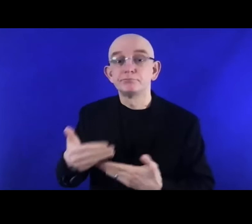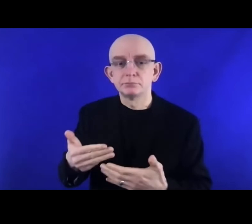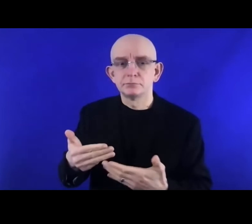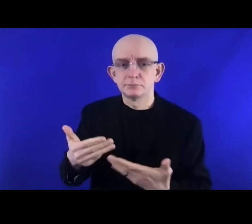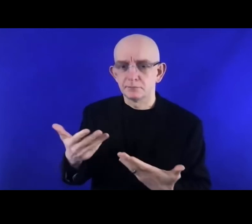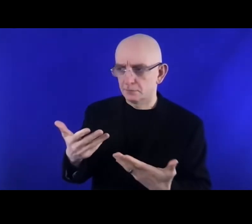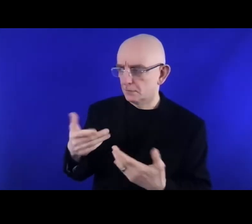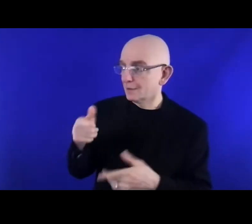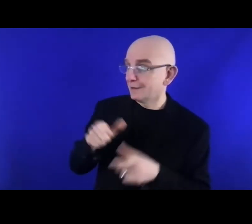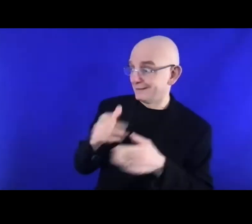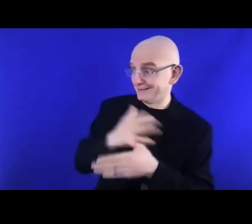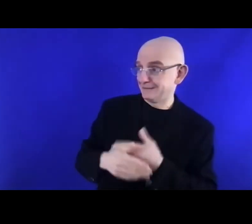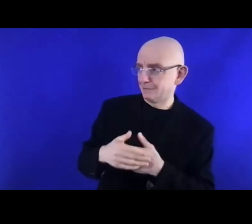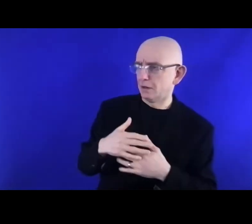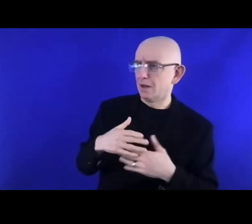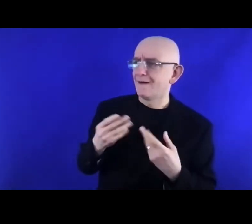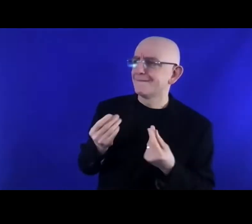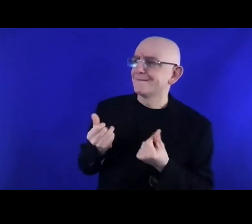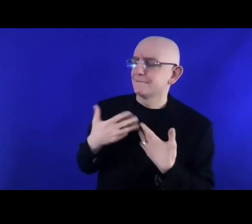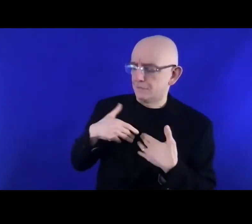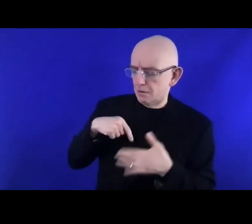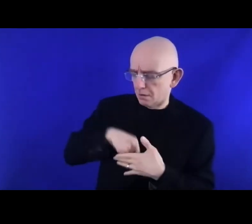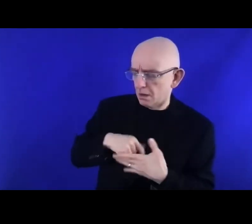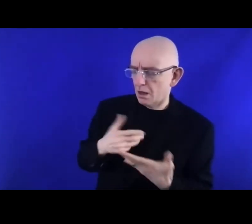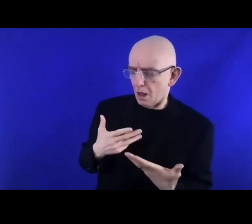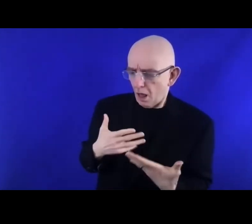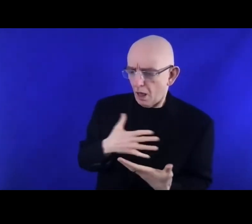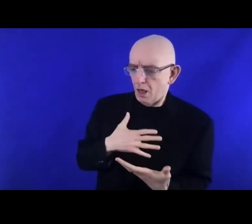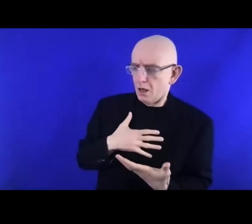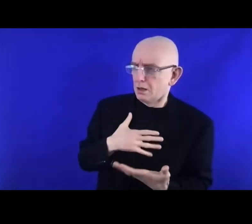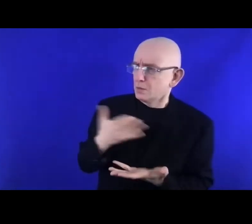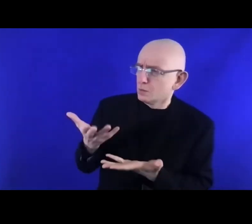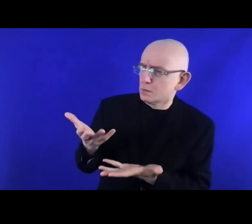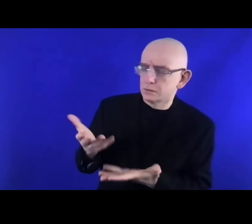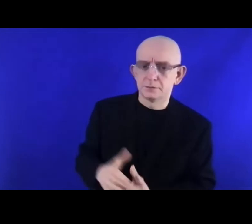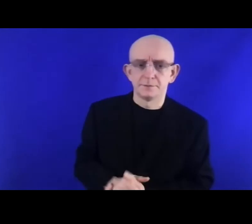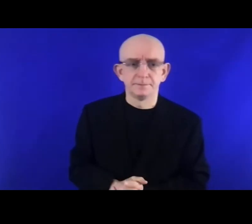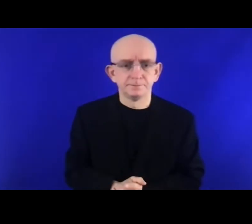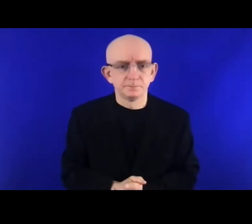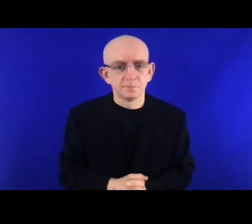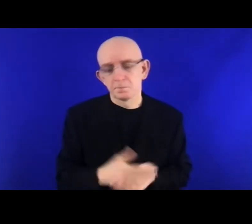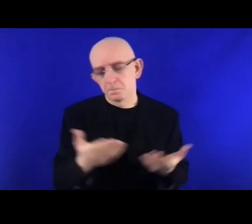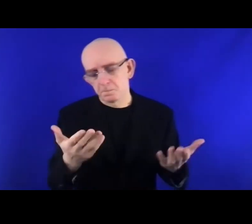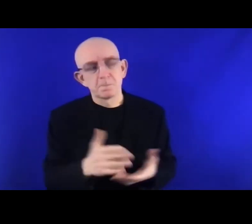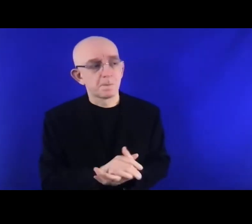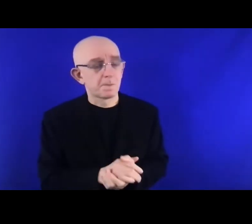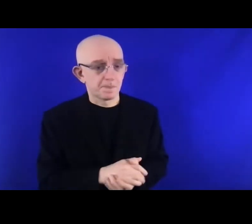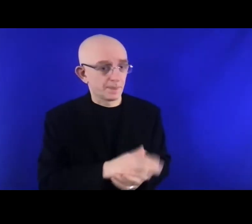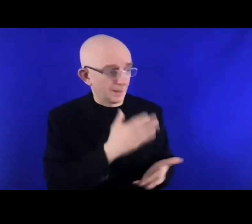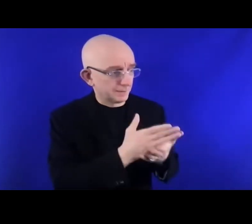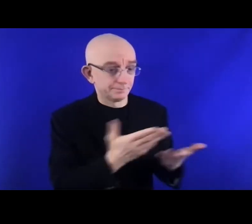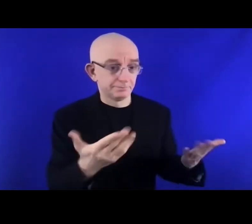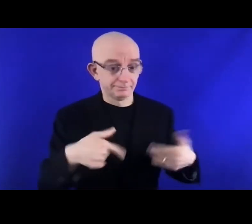You know, living in USA, of course, the US government and